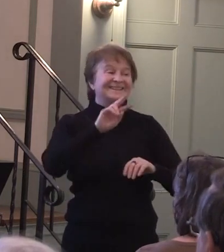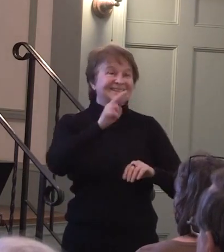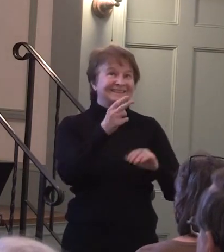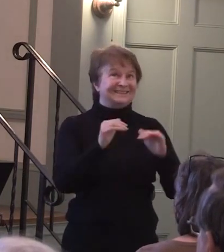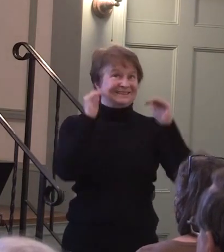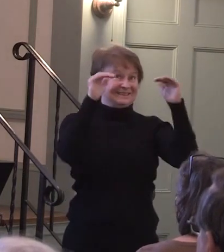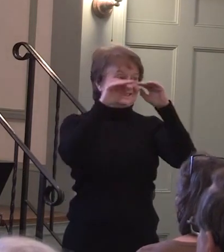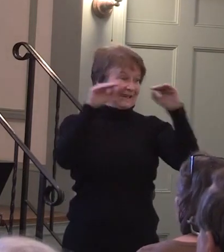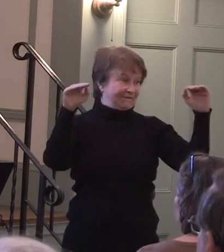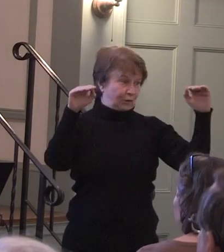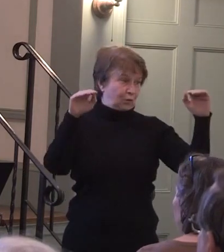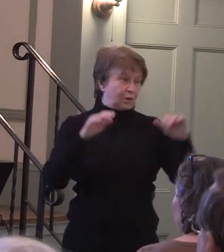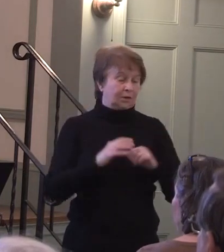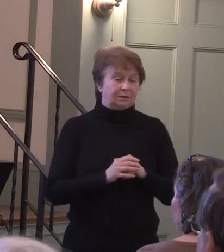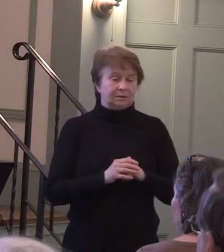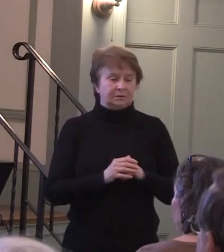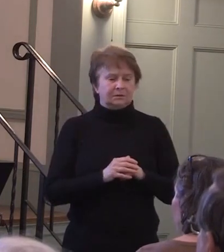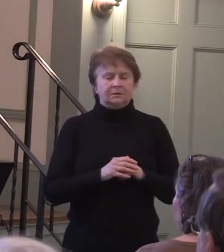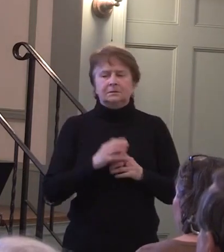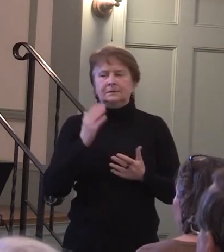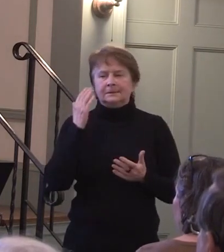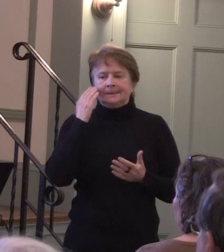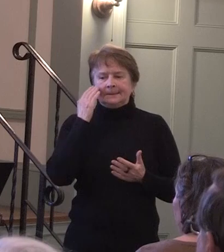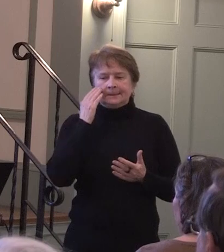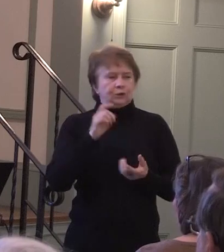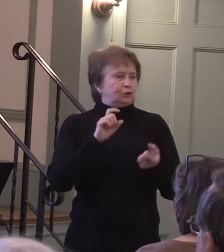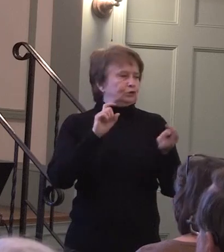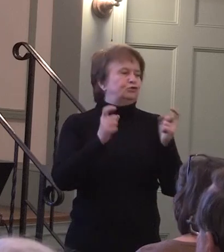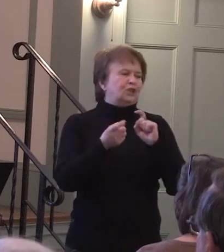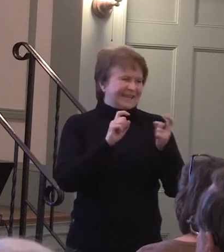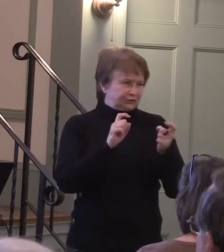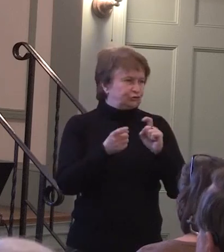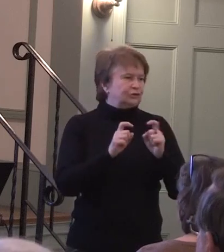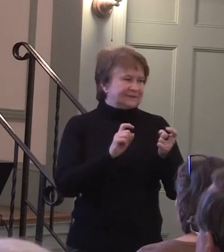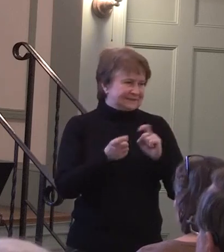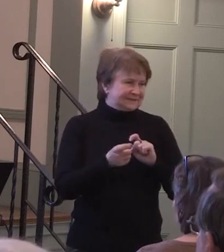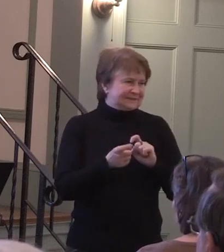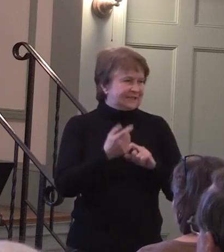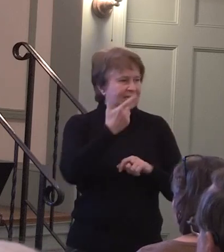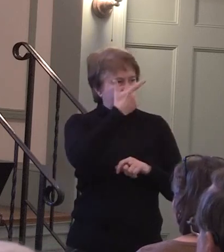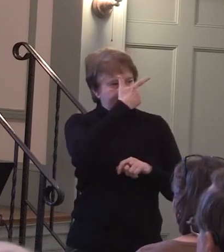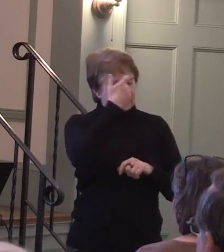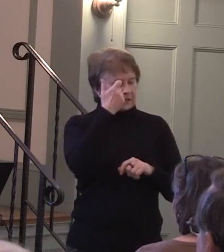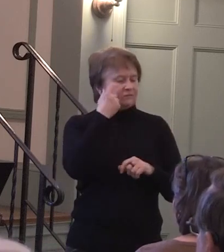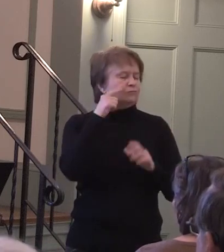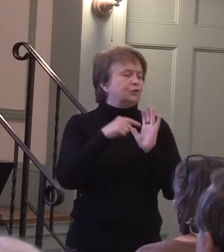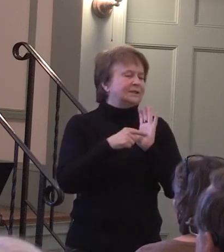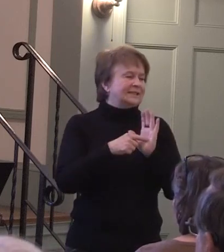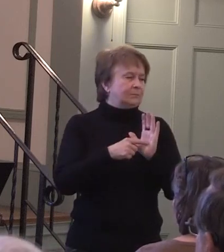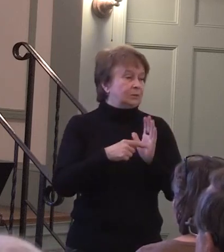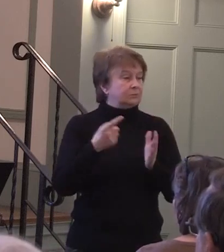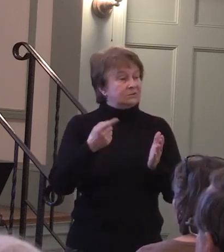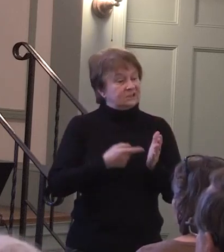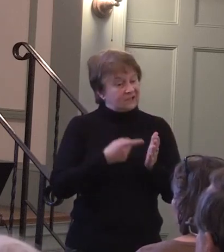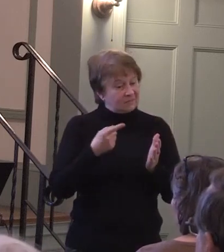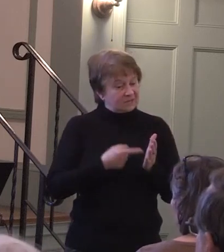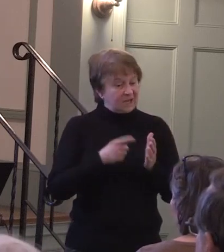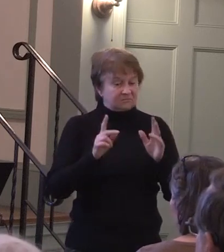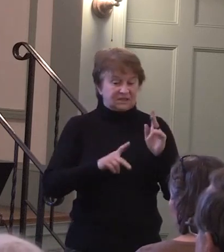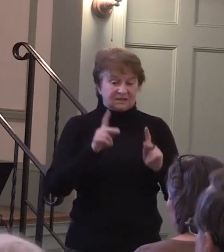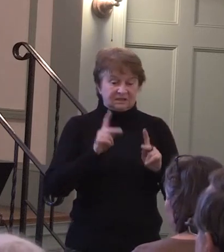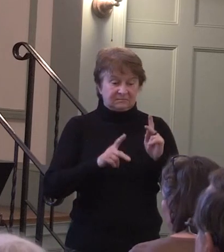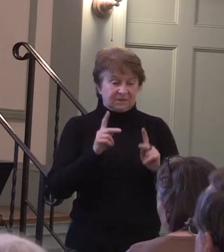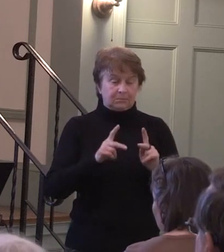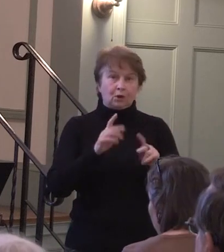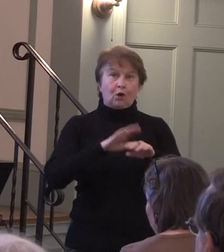second floor, you know, it changes. Because, for example, sometimes people are